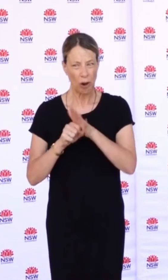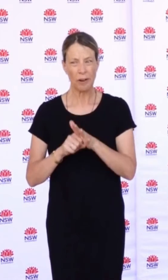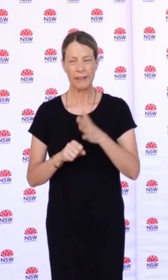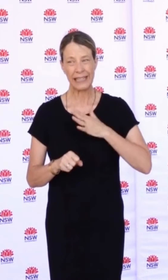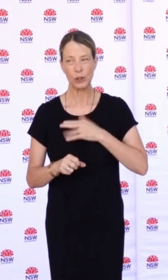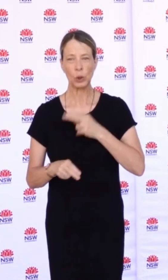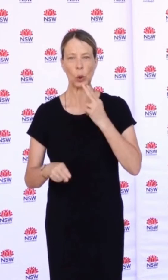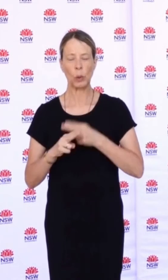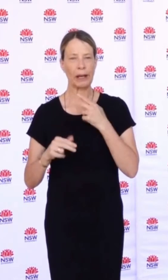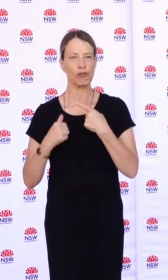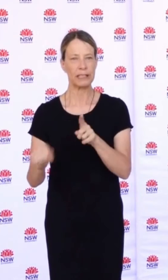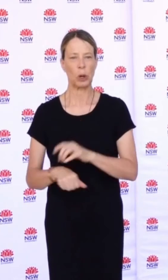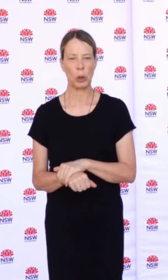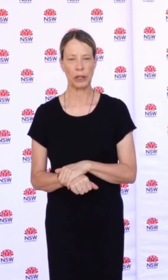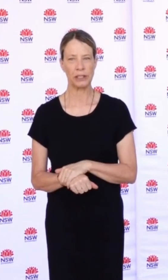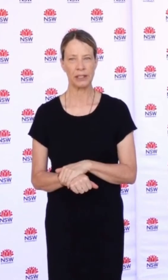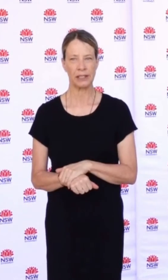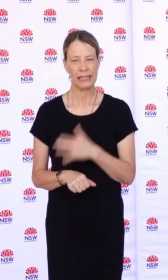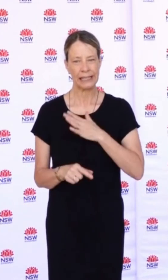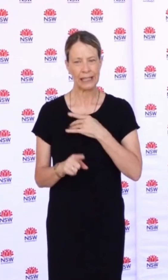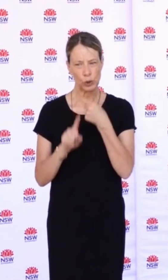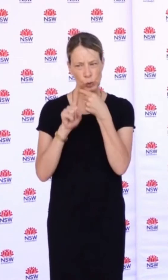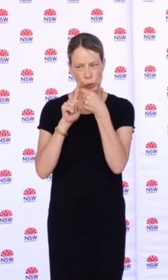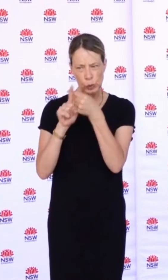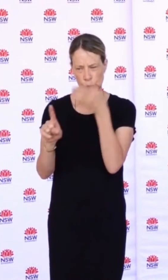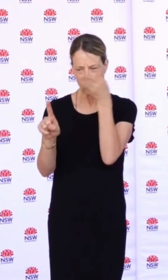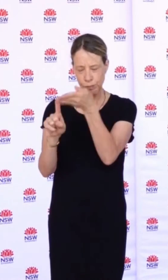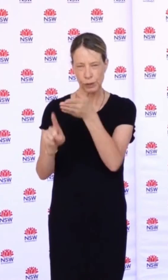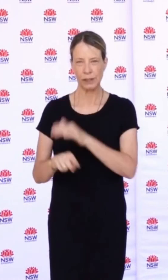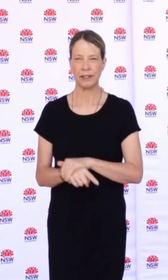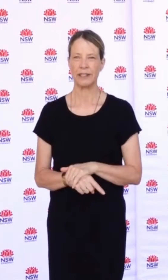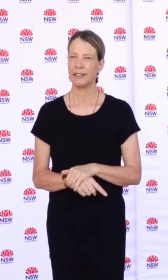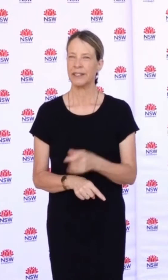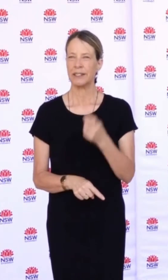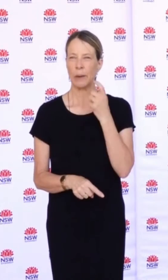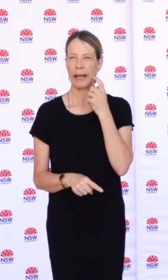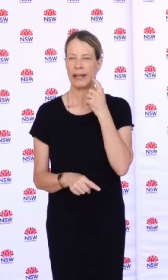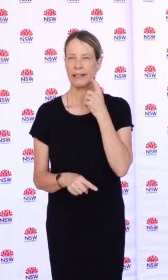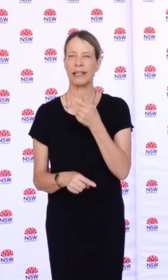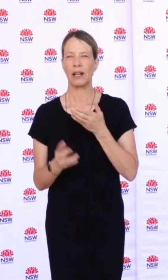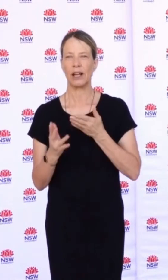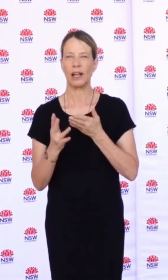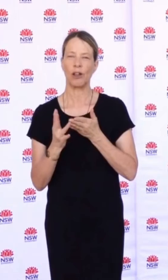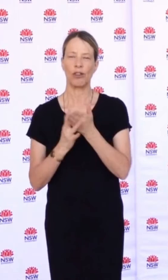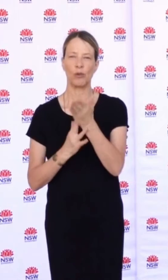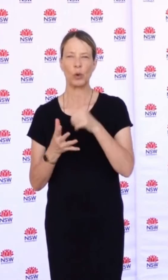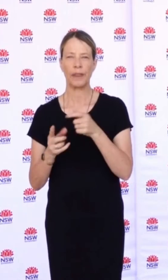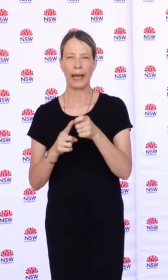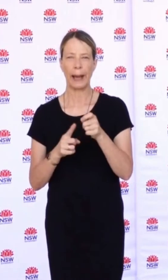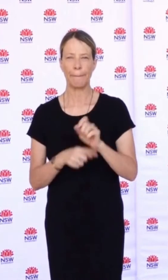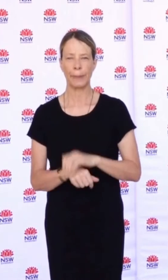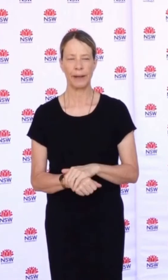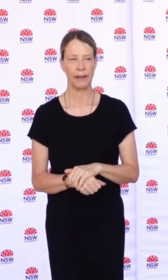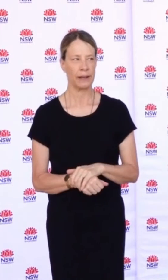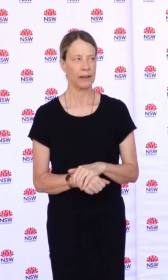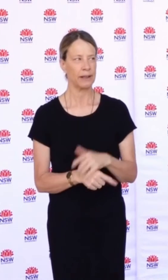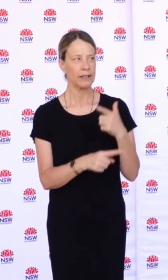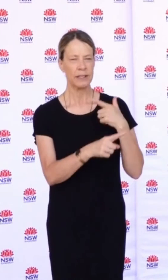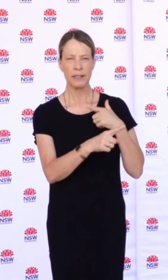codes that previous to QR code would have been done in pen and paper. Now, I think, as Minister Hazzard said time and time again, pen and paper,